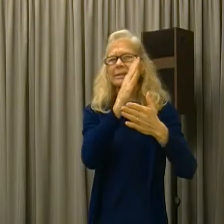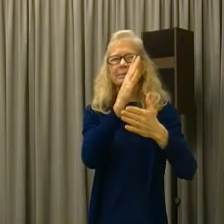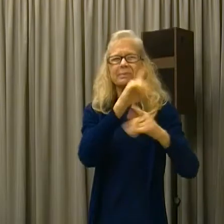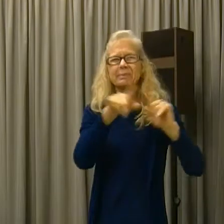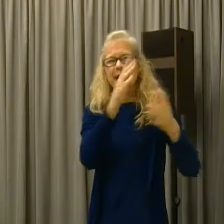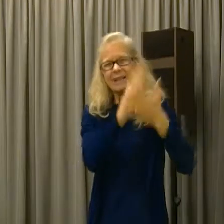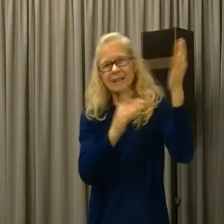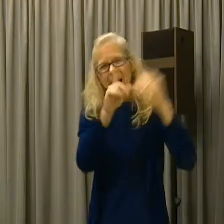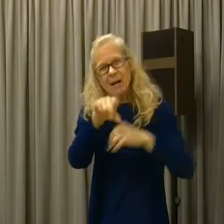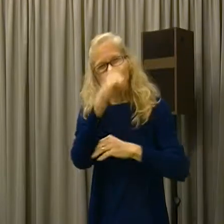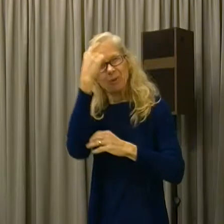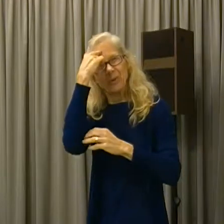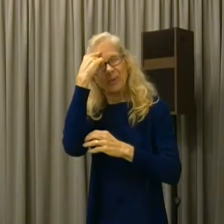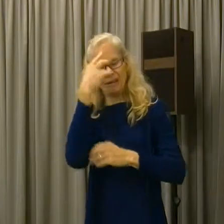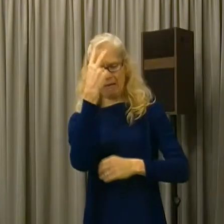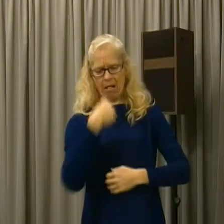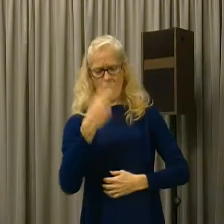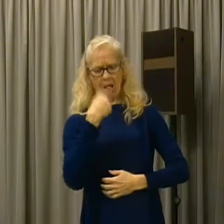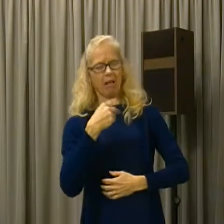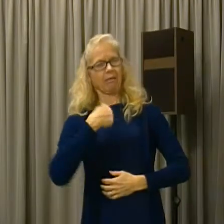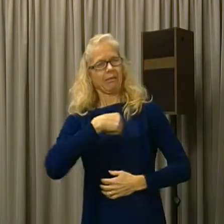through God to the pulling down of strongholds,